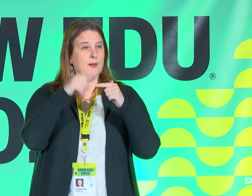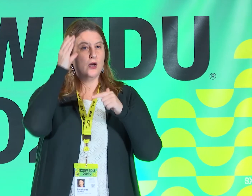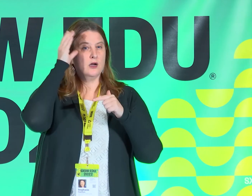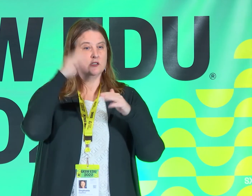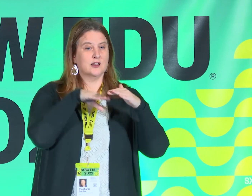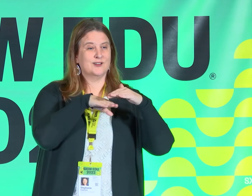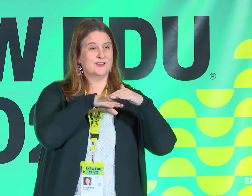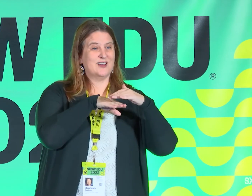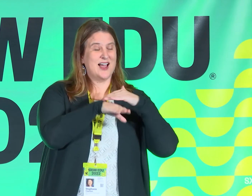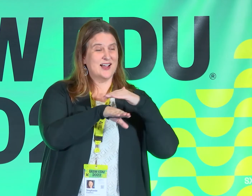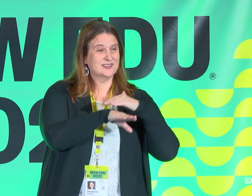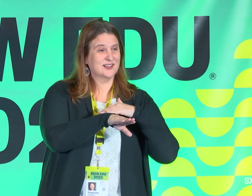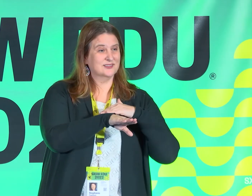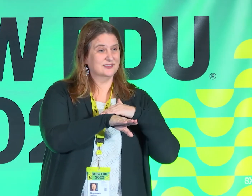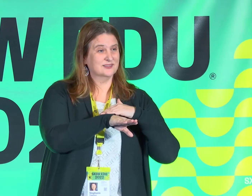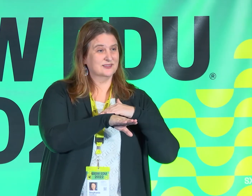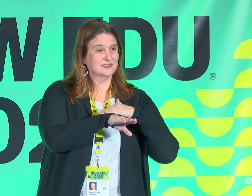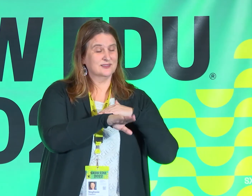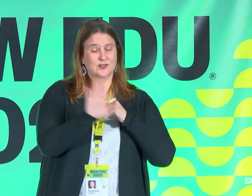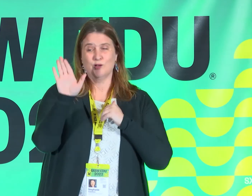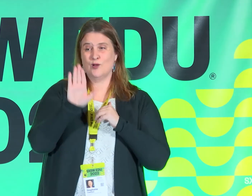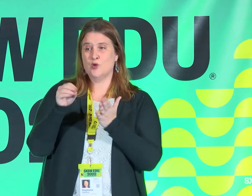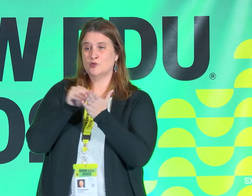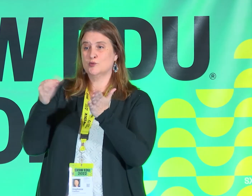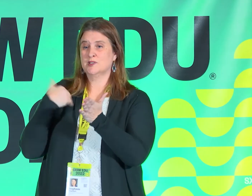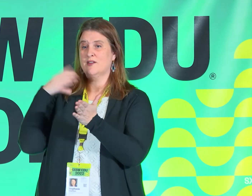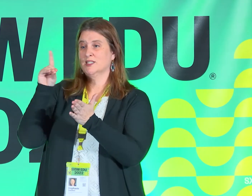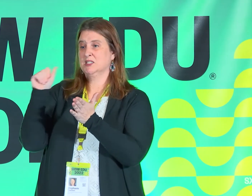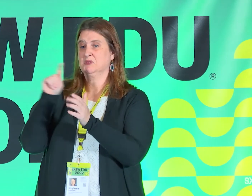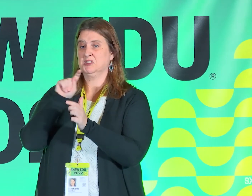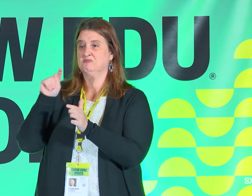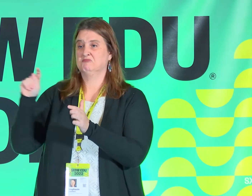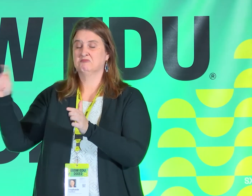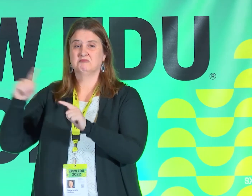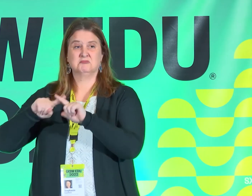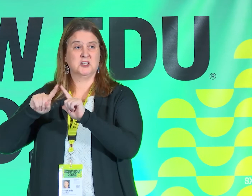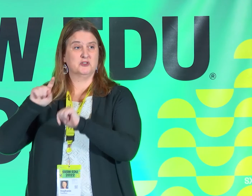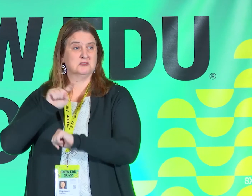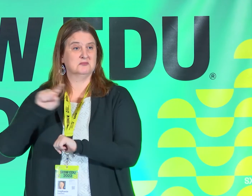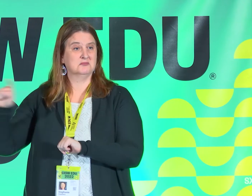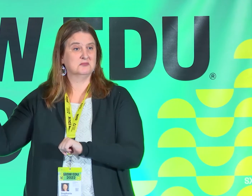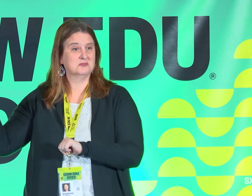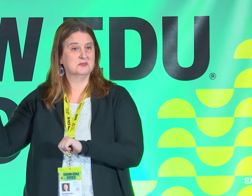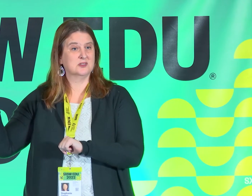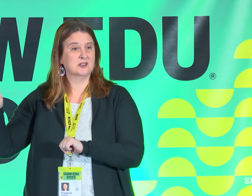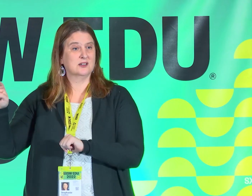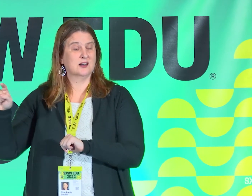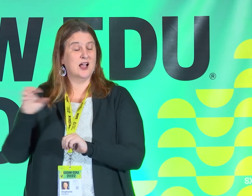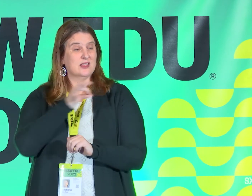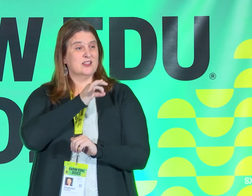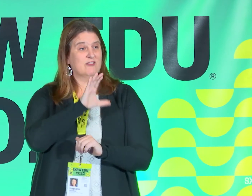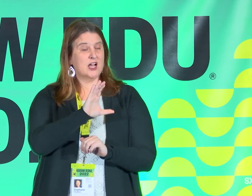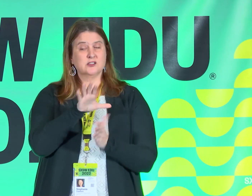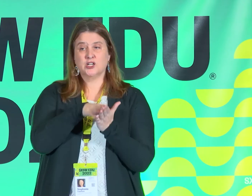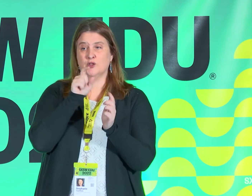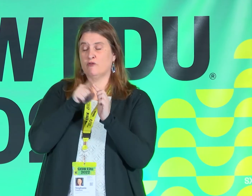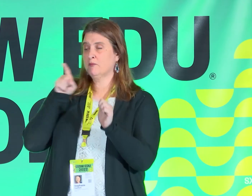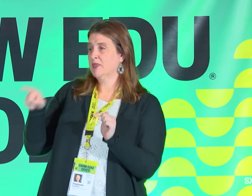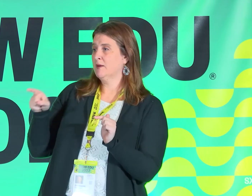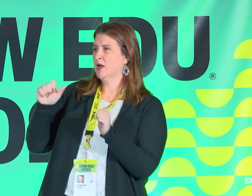students coaching the faculty about accessibility. And those students, again, they have a variety of different disabilities. They are teamed up with faculty members